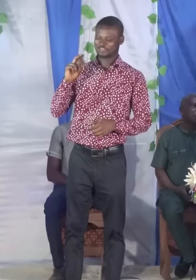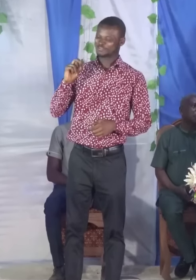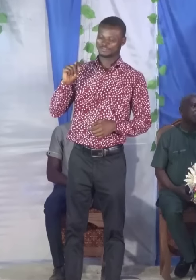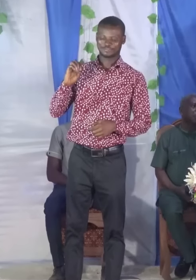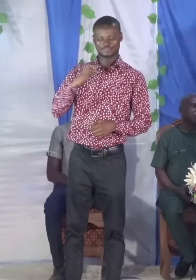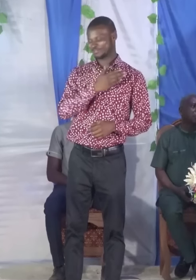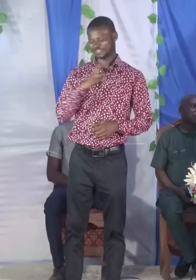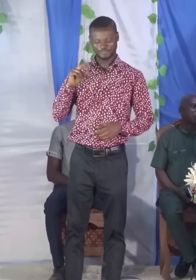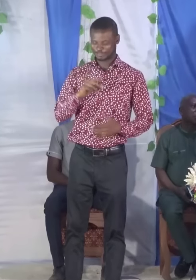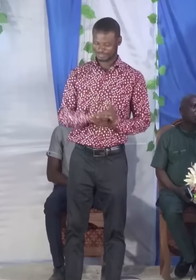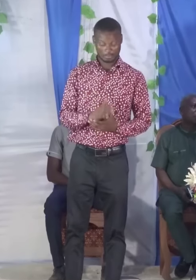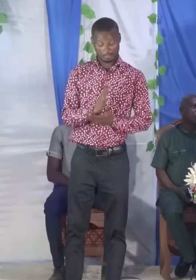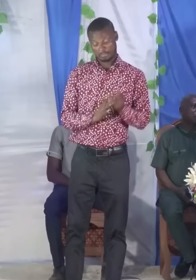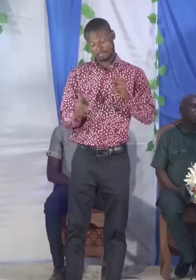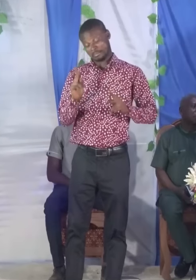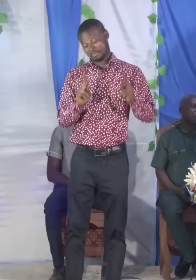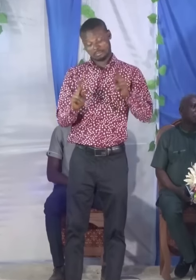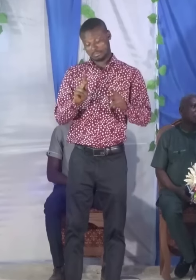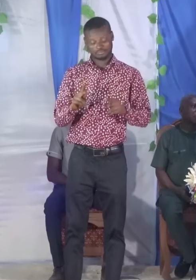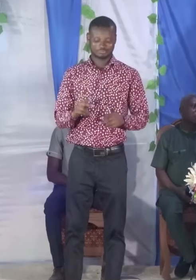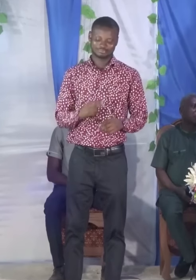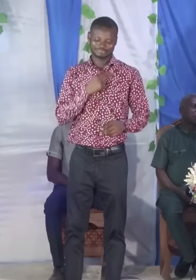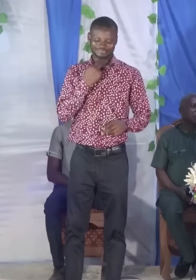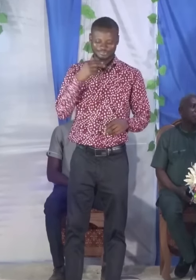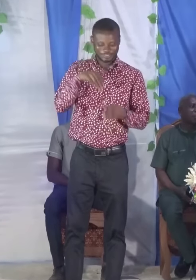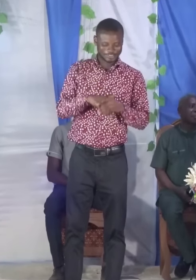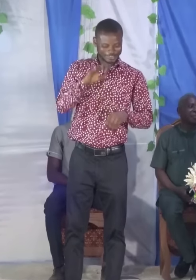coat, and I'm going to be a church, and I'm going to get free me some way, Honam.